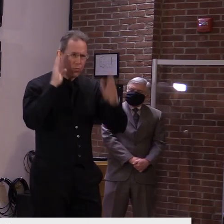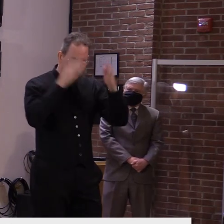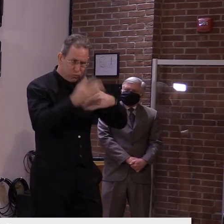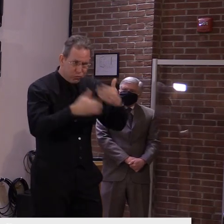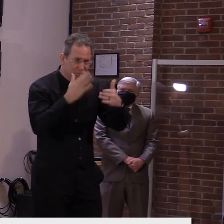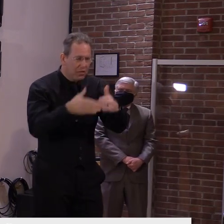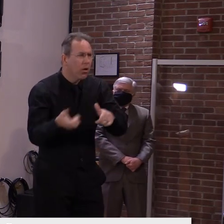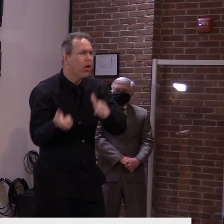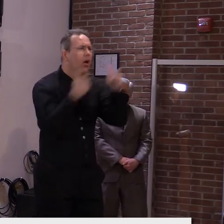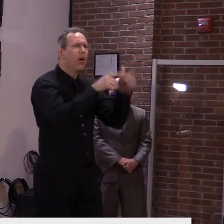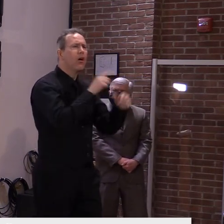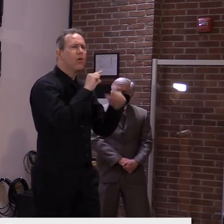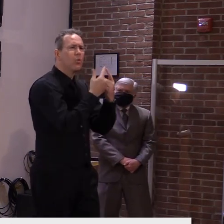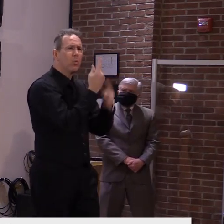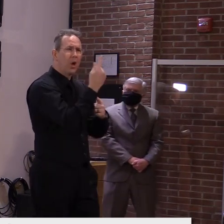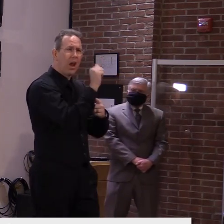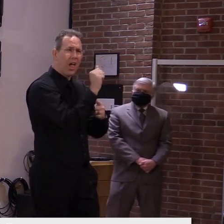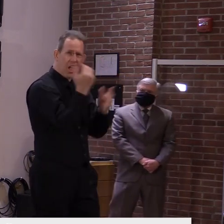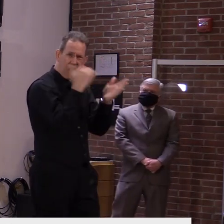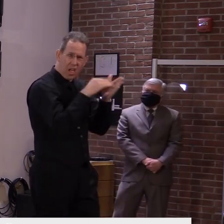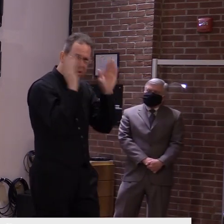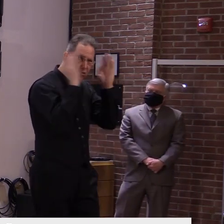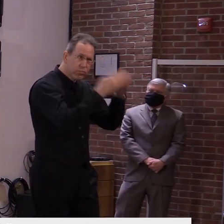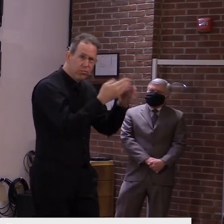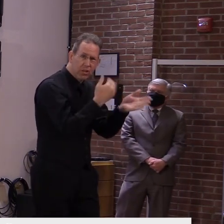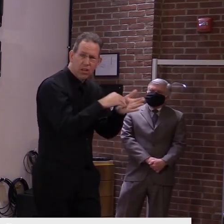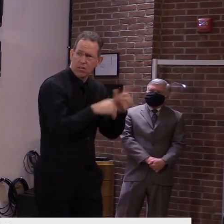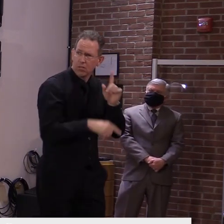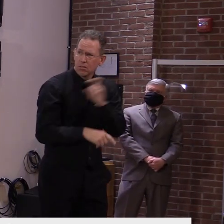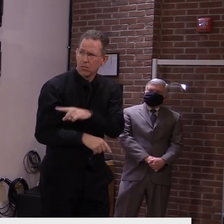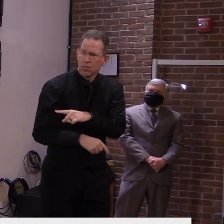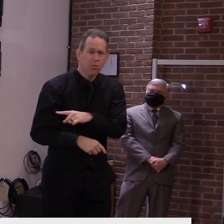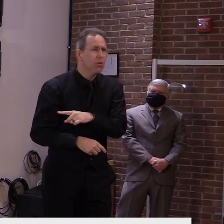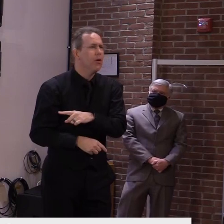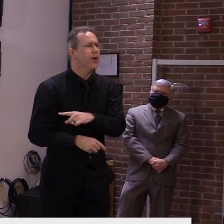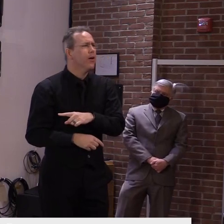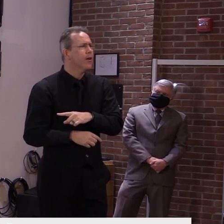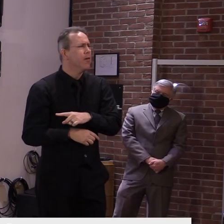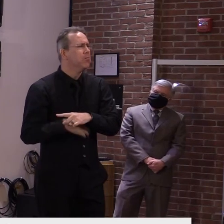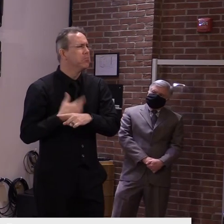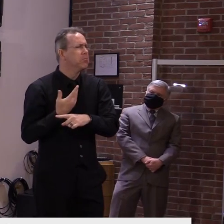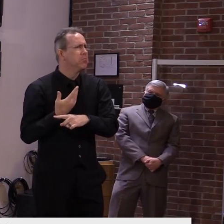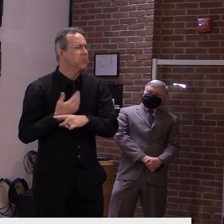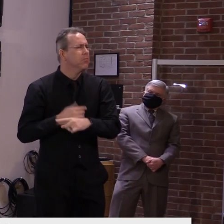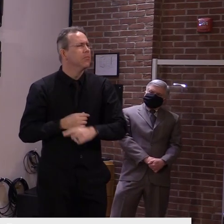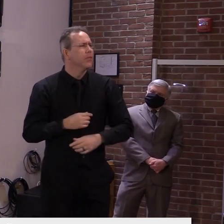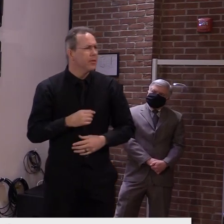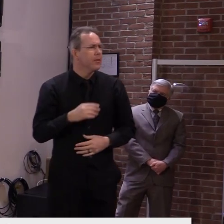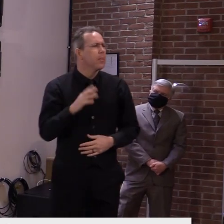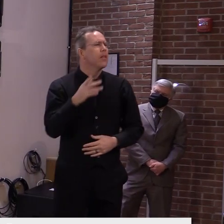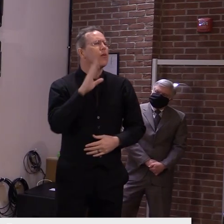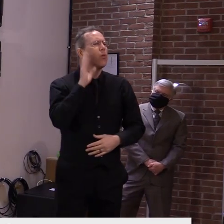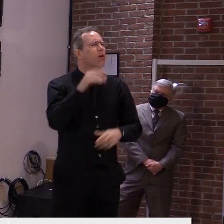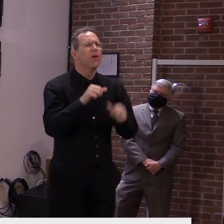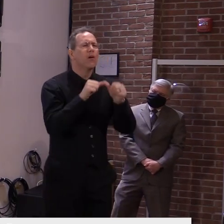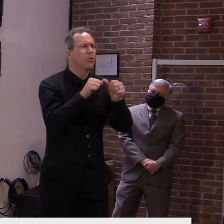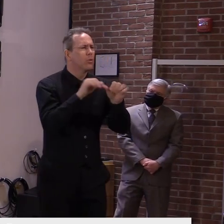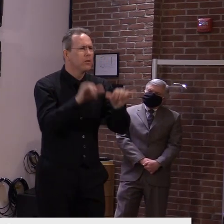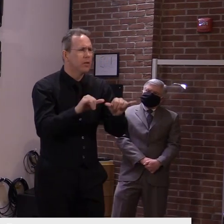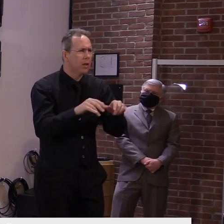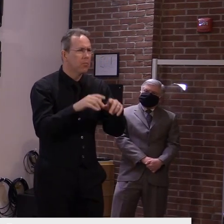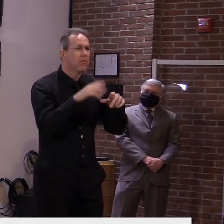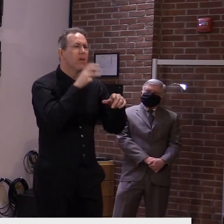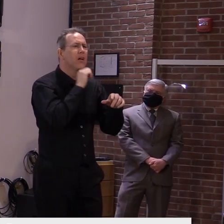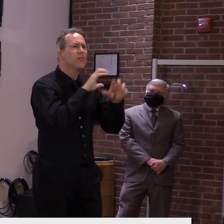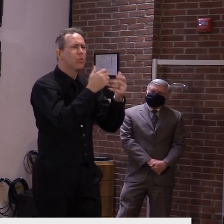yes, are you going to open it up to everyone at that point? No, it would be continuing the age bands in some capacity. My thought is that we